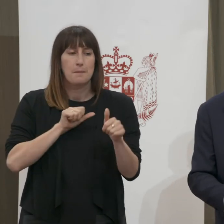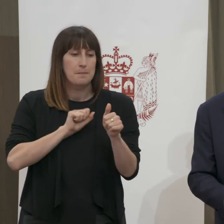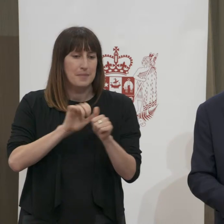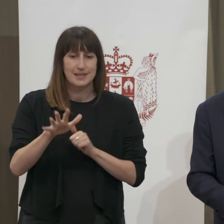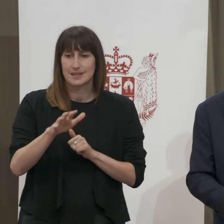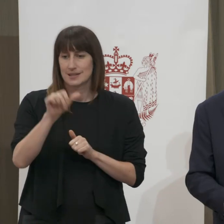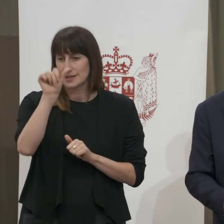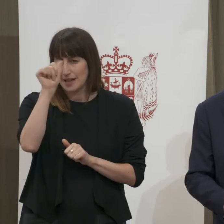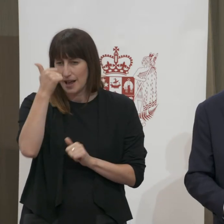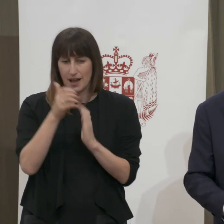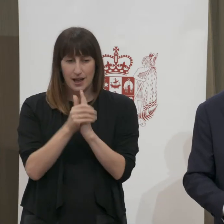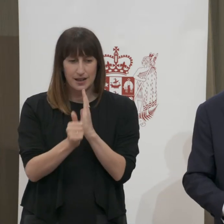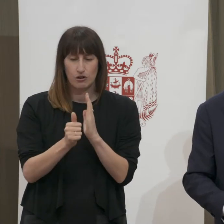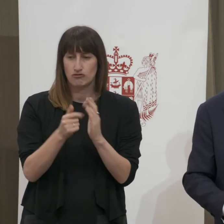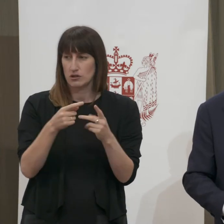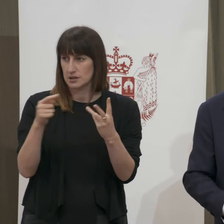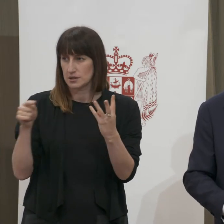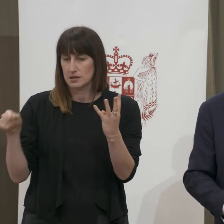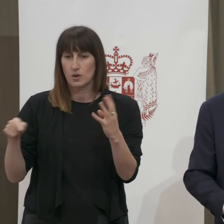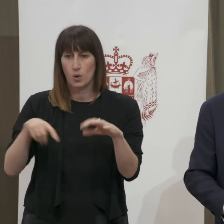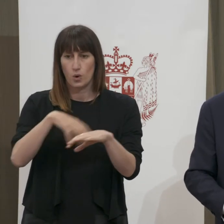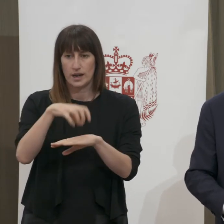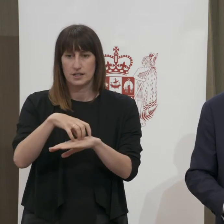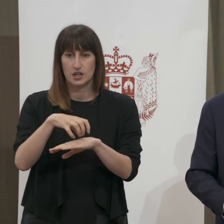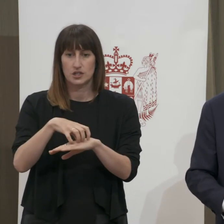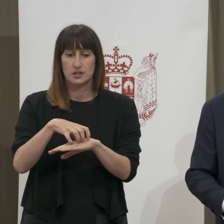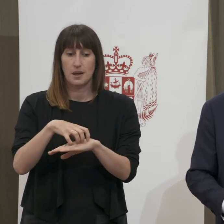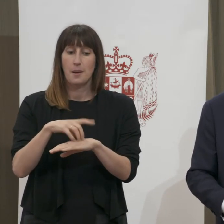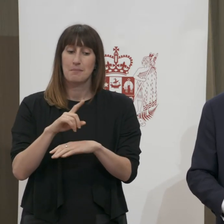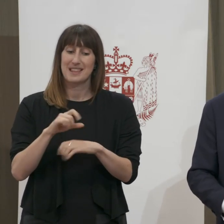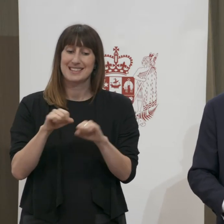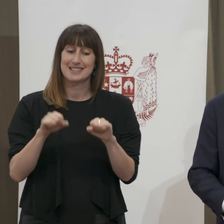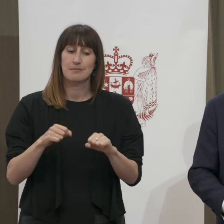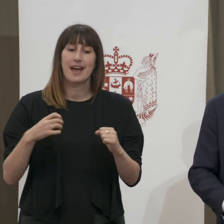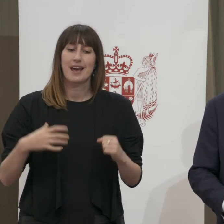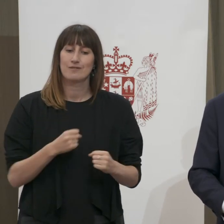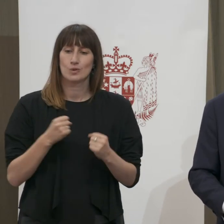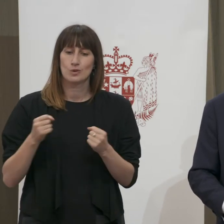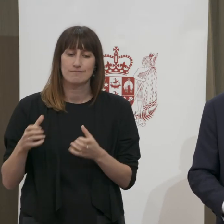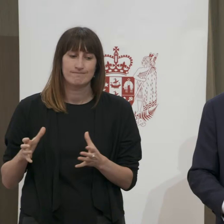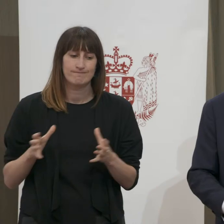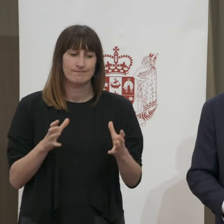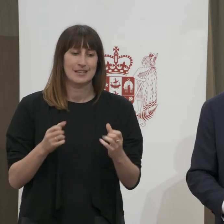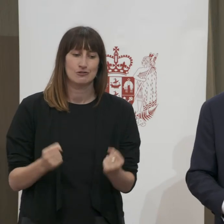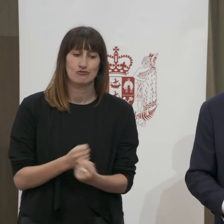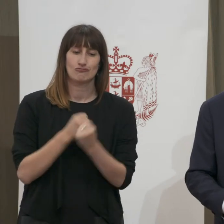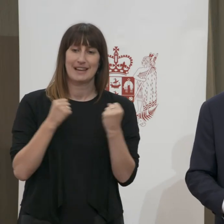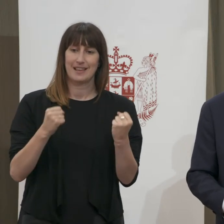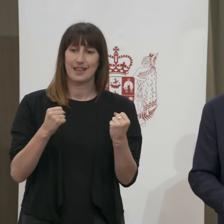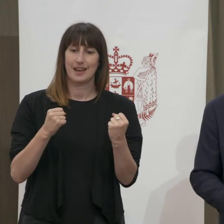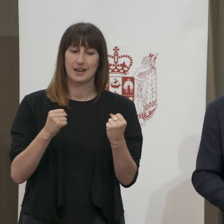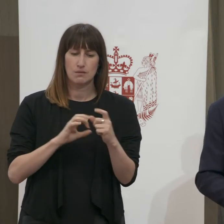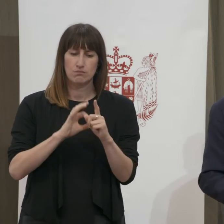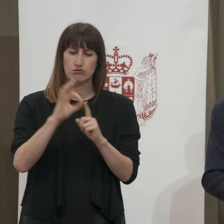organisations. But we do need to strengthen how the system works, improve decision making,